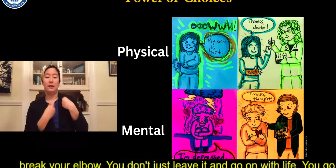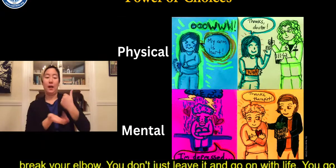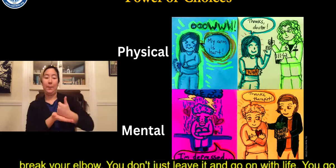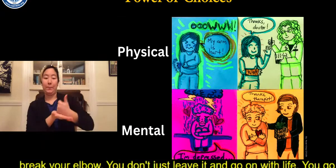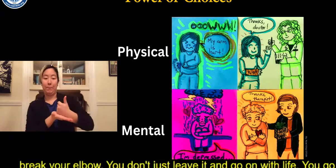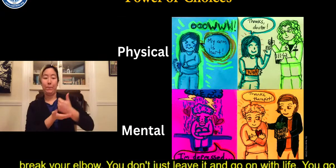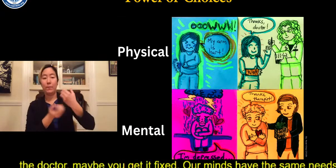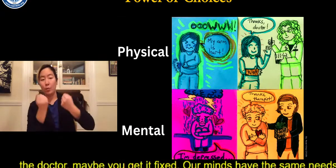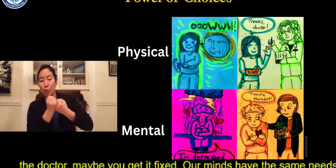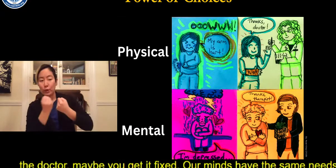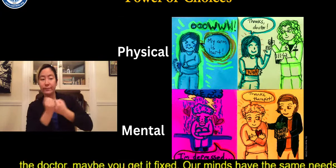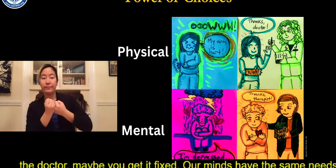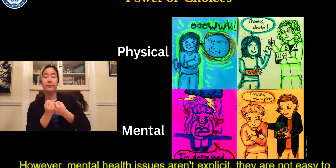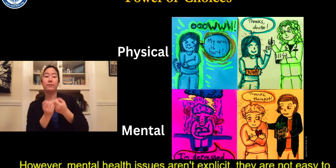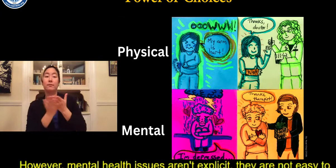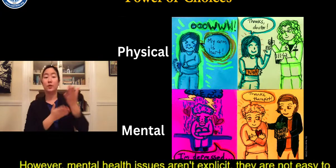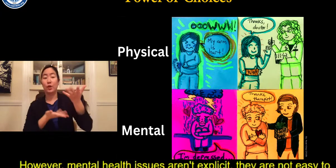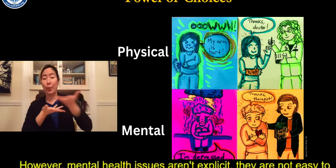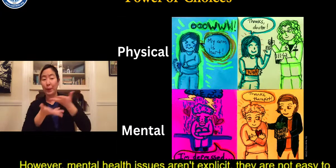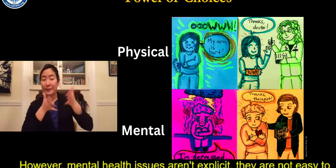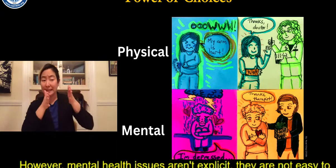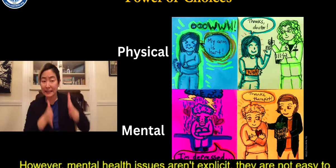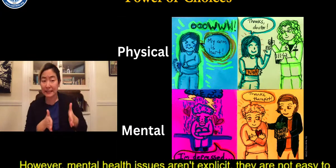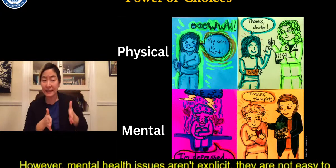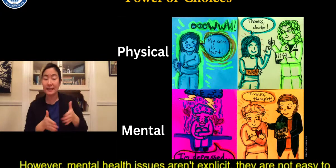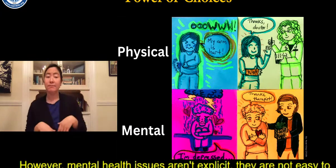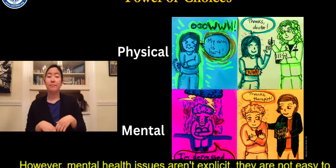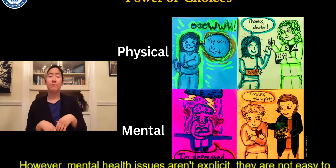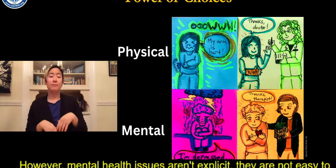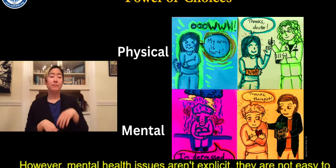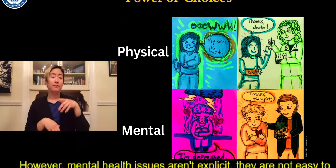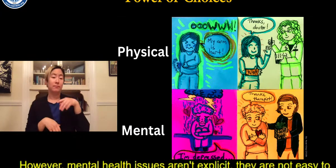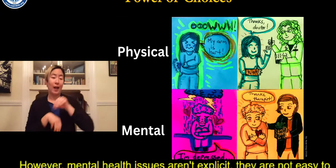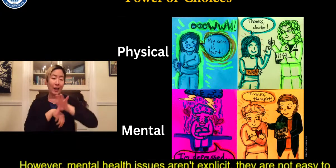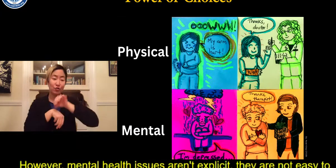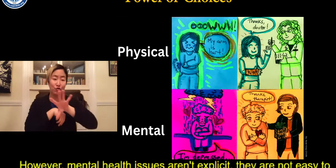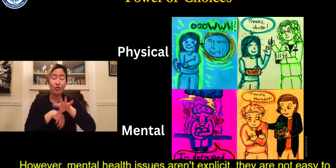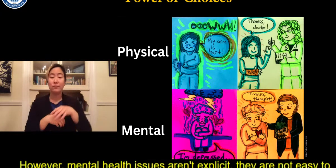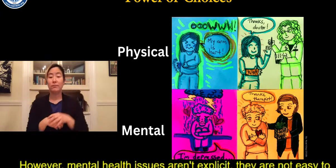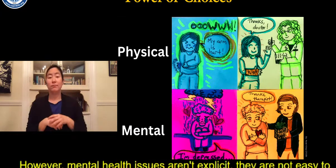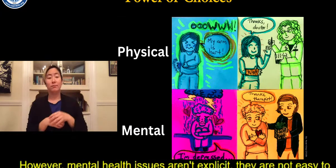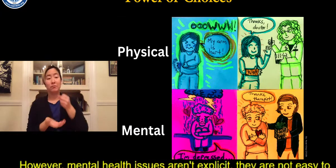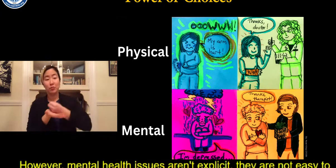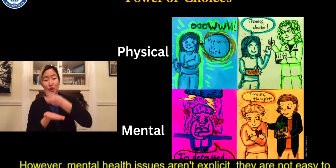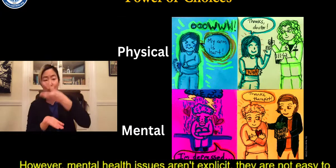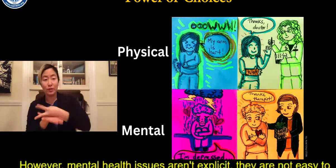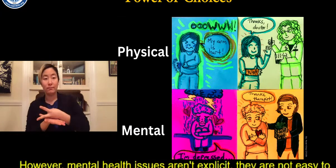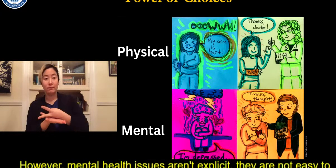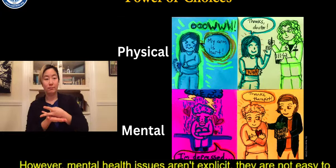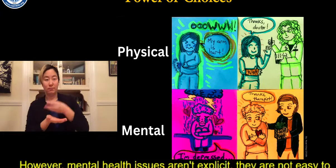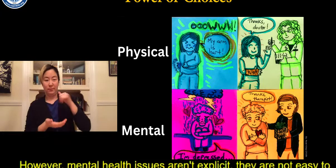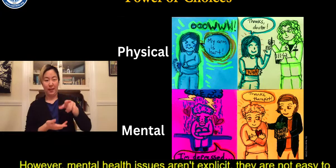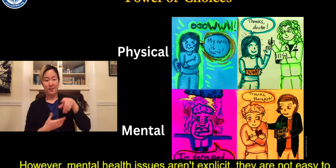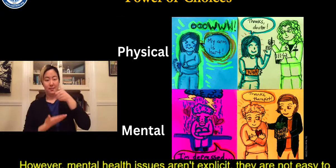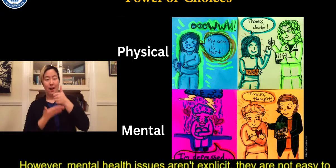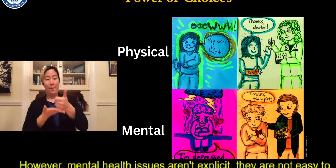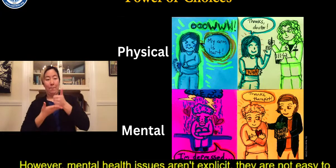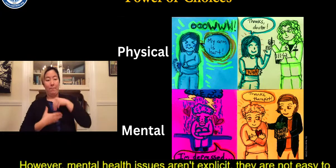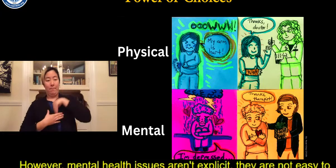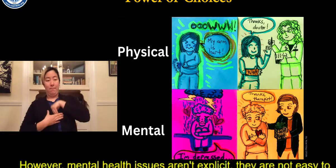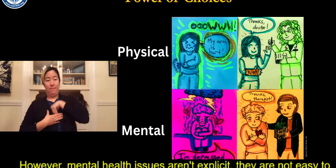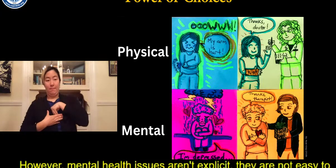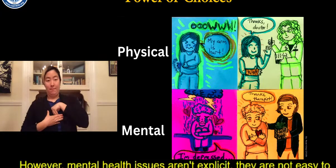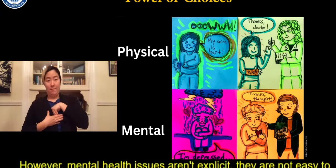depressed. What should they do? Well, they should visit the appropriate medical provider, which would be maybe